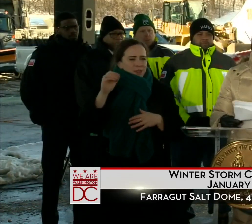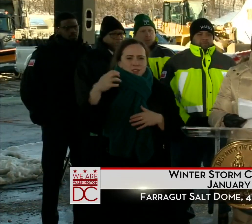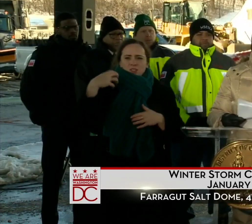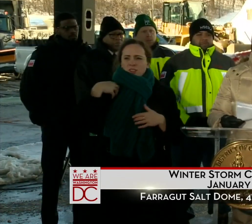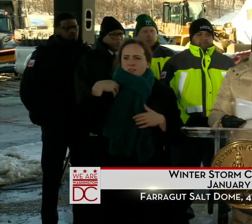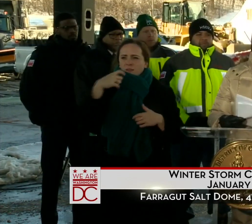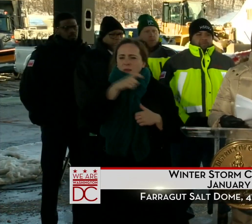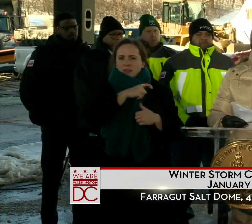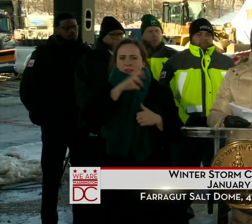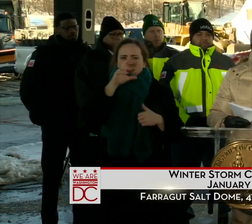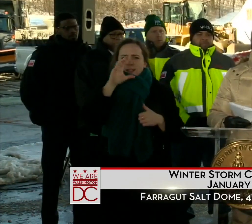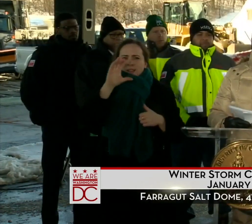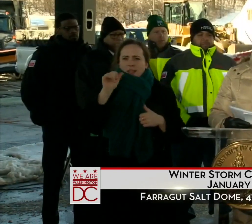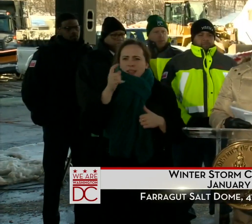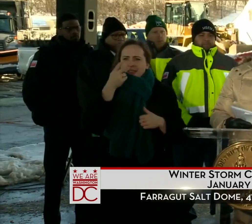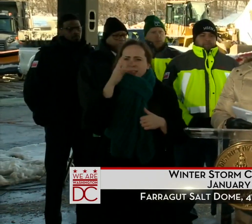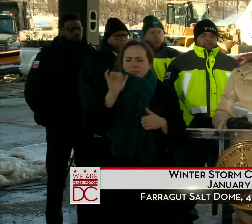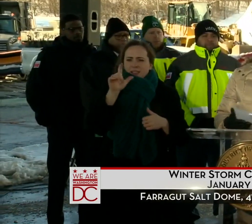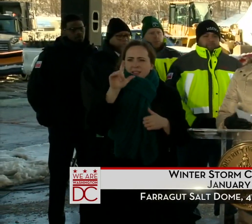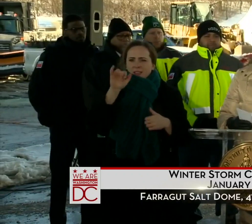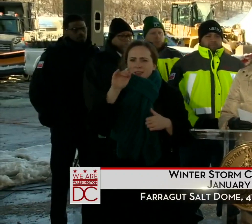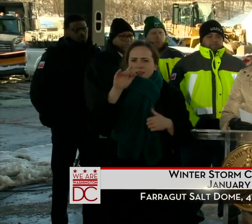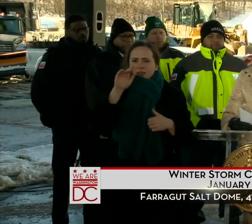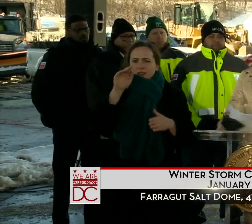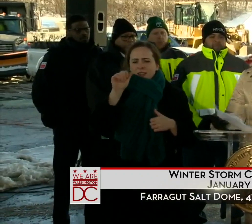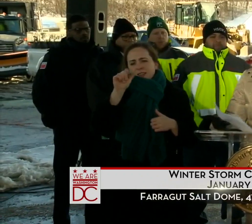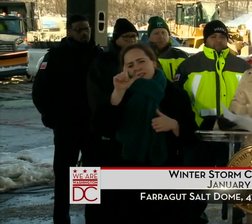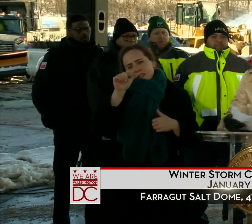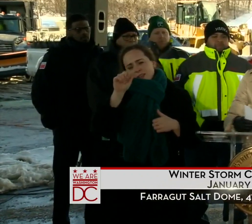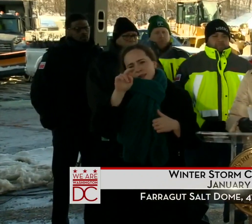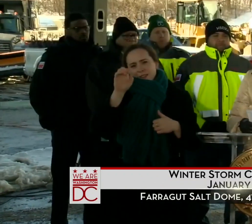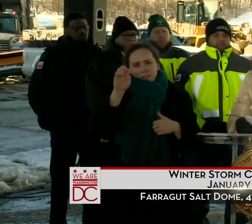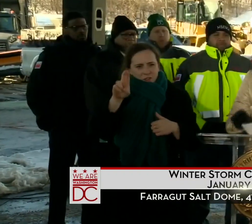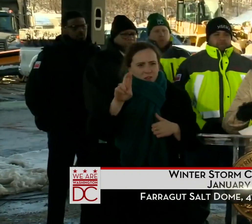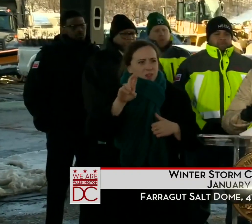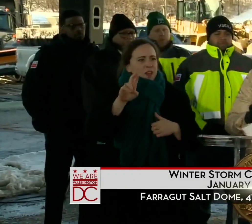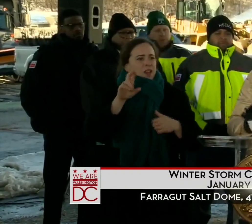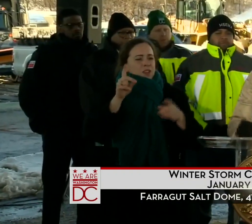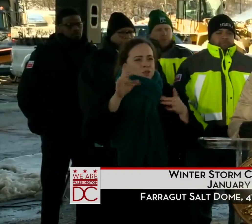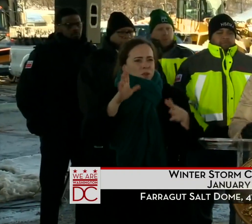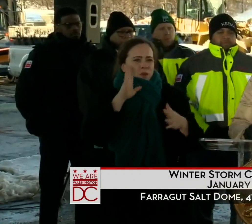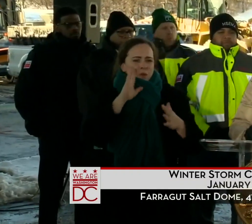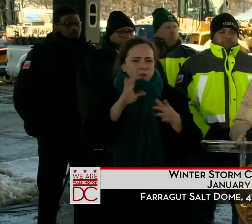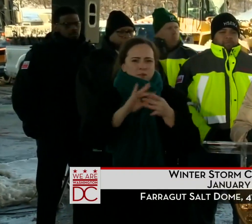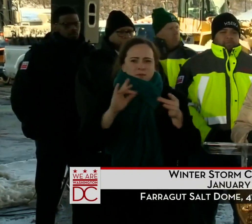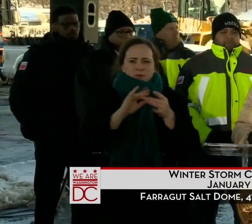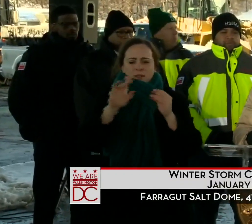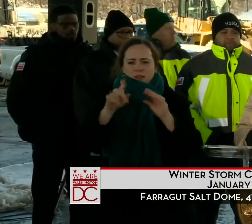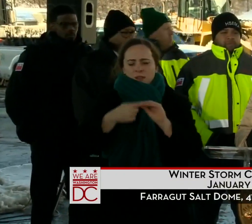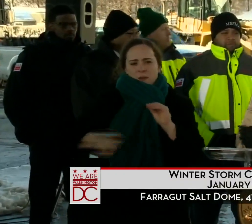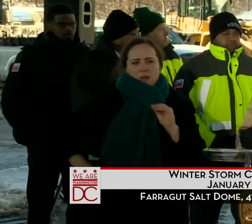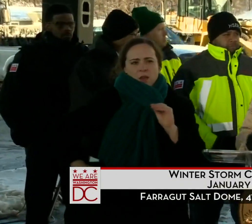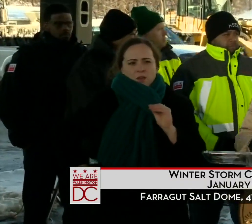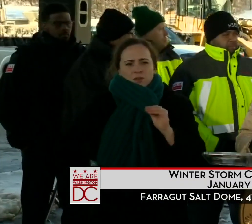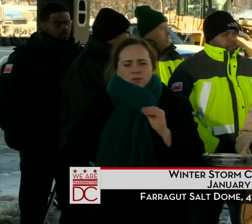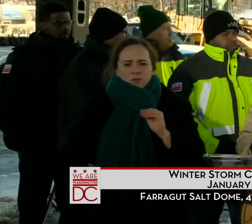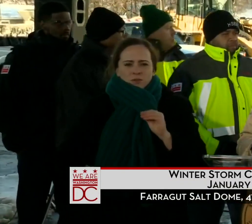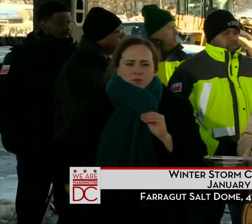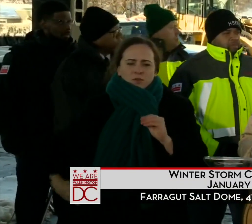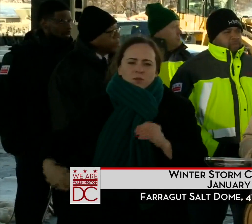of Police, Kathy Lanier. And Director Geldhart now will talk about the